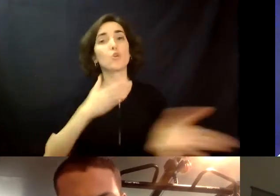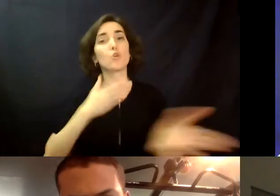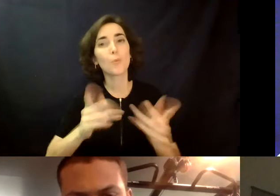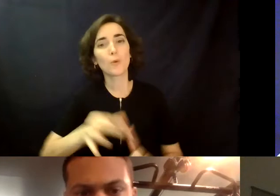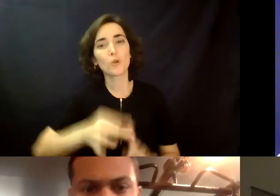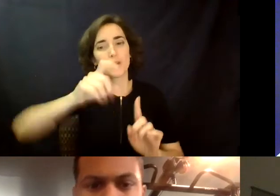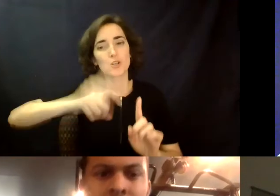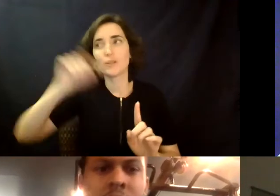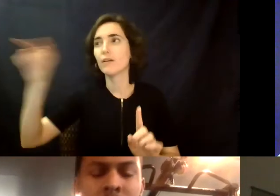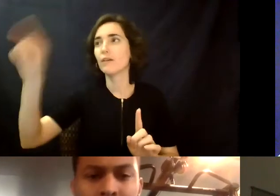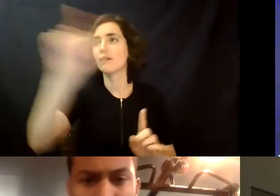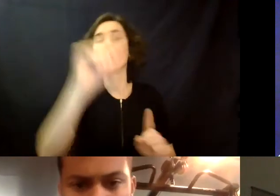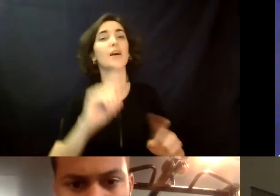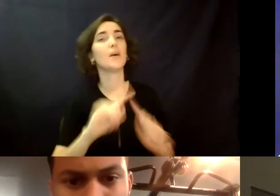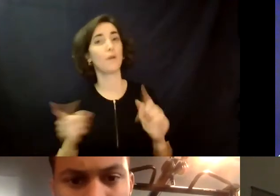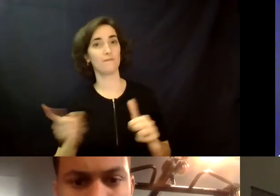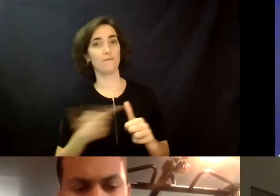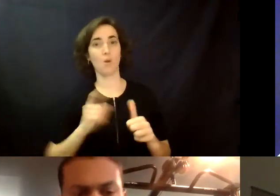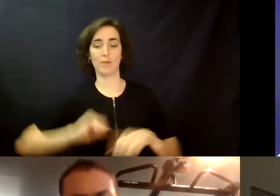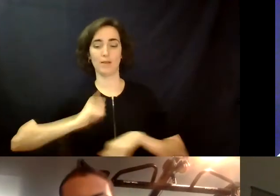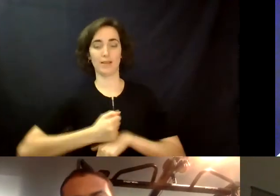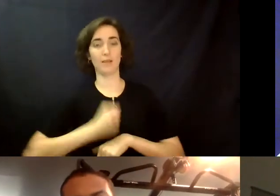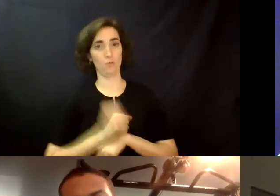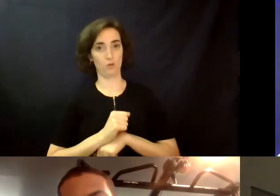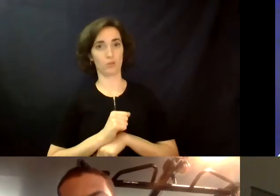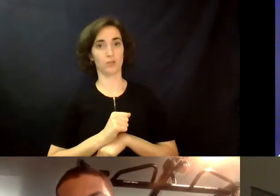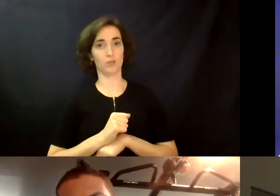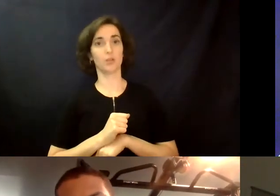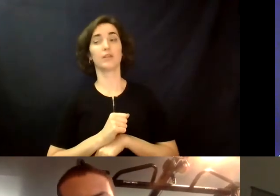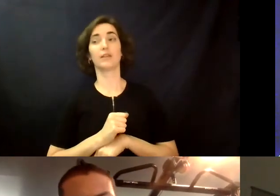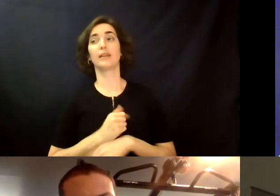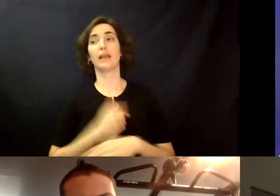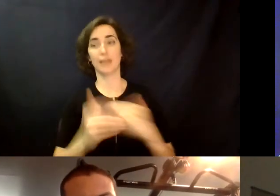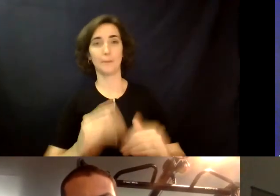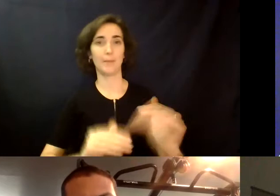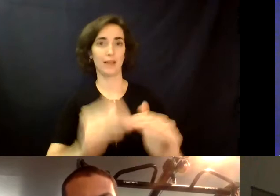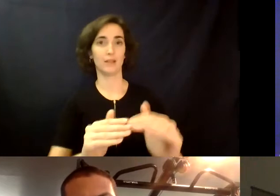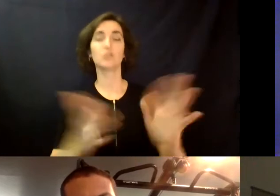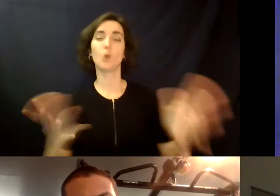But we've got to lay the groundwork first before we can build it. So that's Central Louisiana.